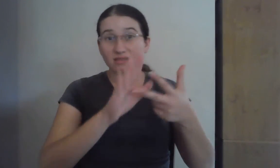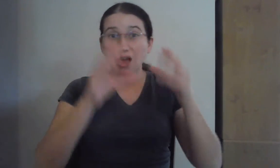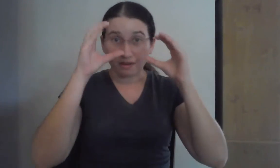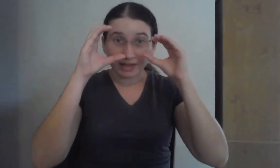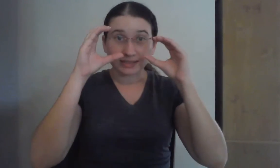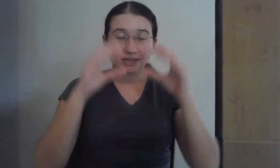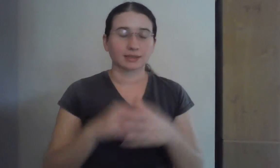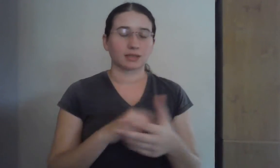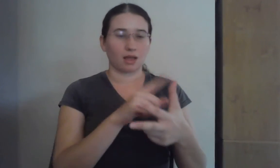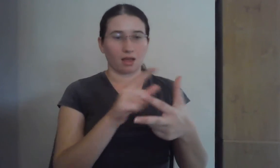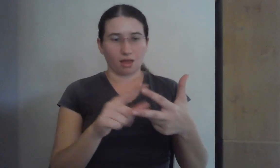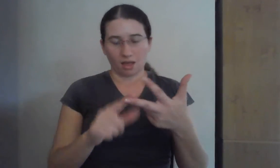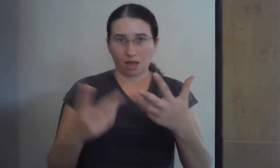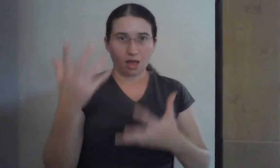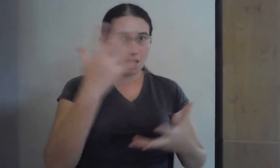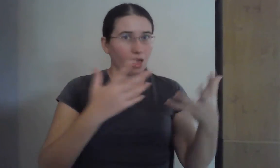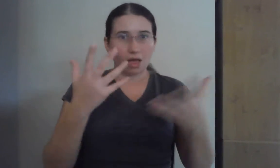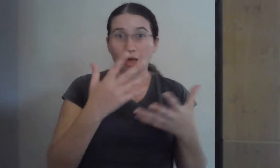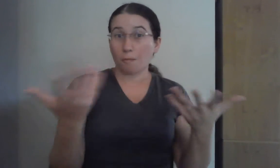relationship died a slow death.